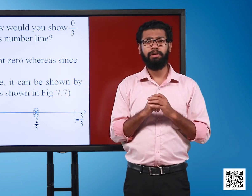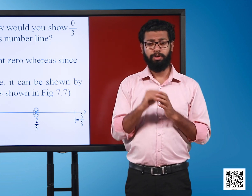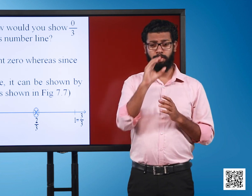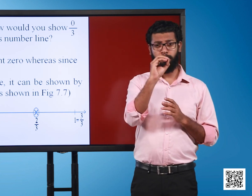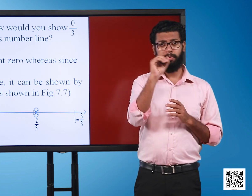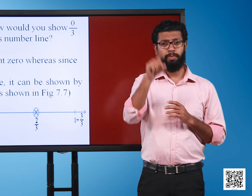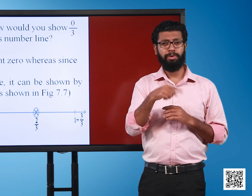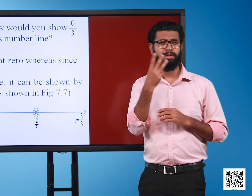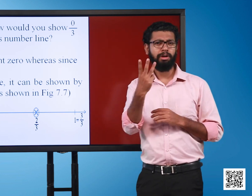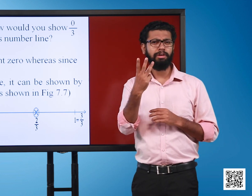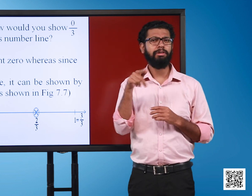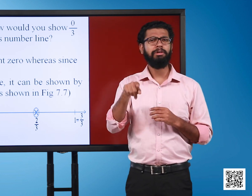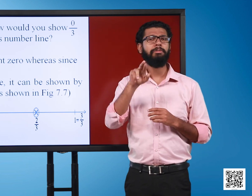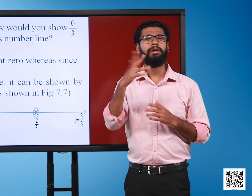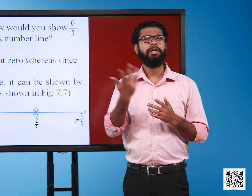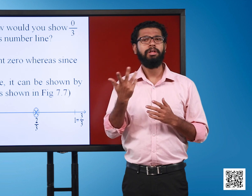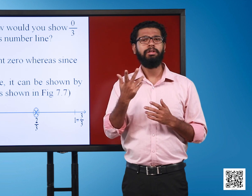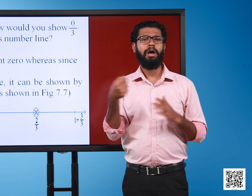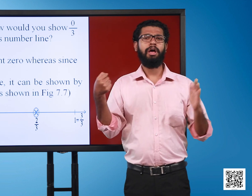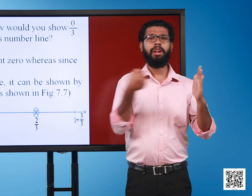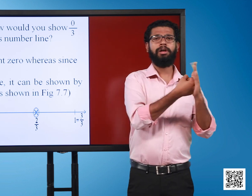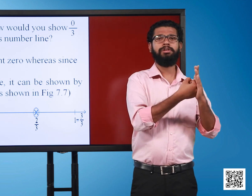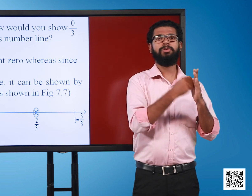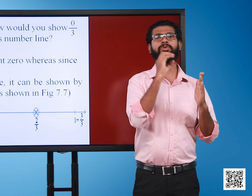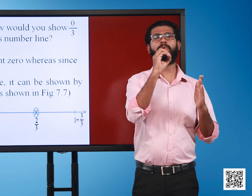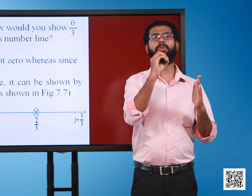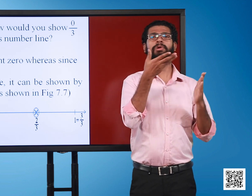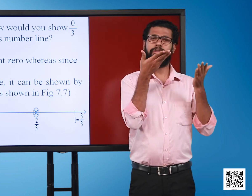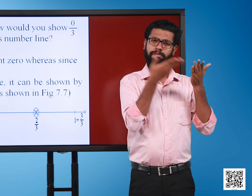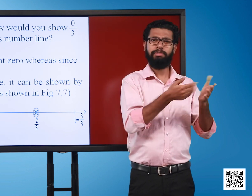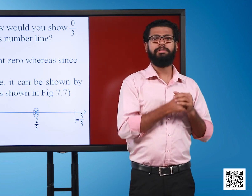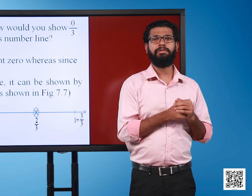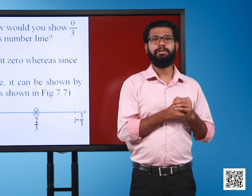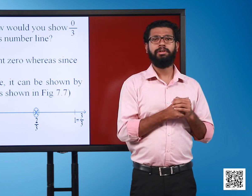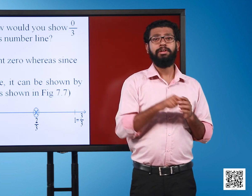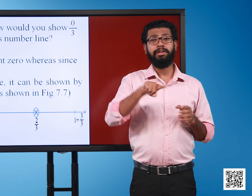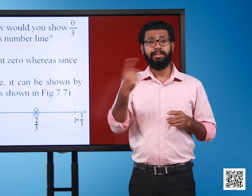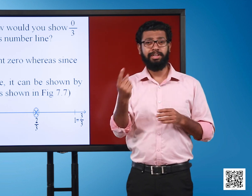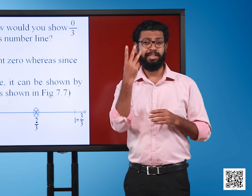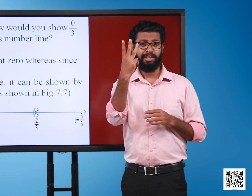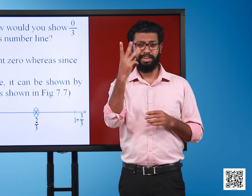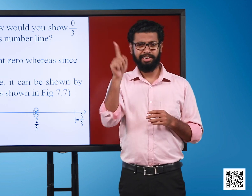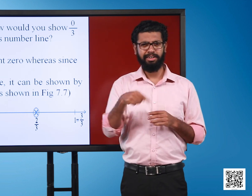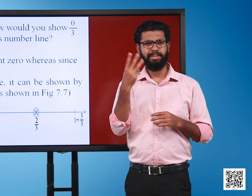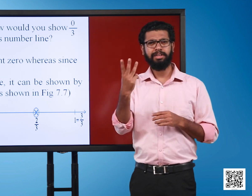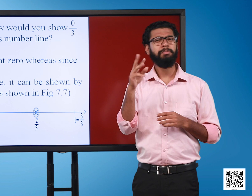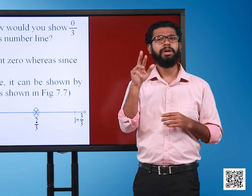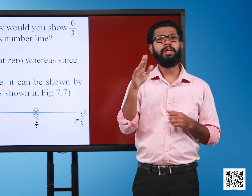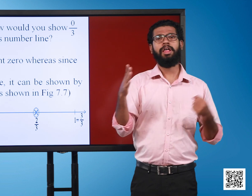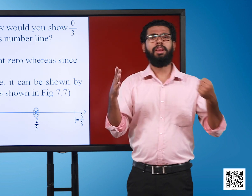0 upon 3 is the point 0, whereas since 3 upon 3 is 1 whole, it can be shown